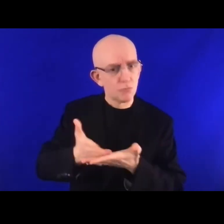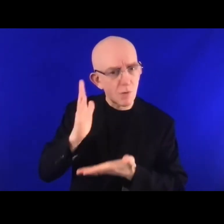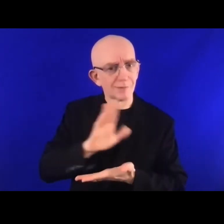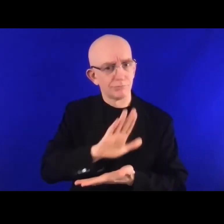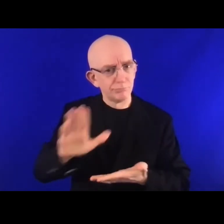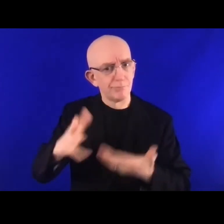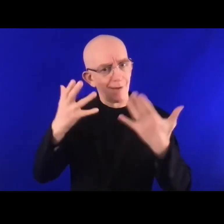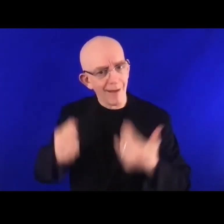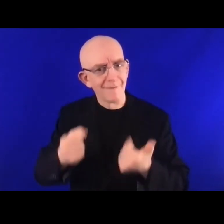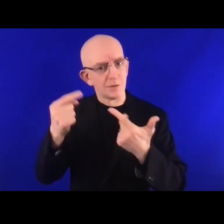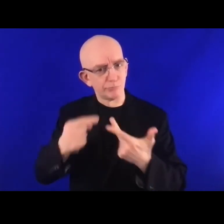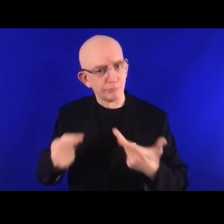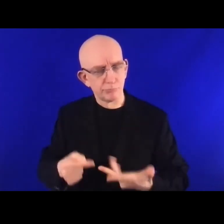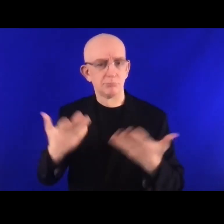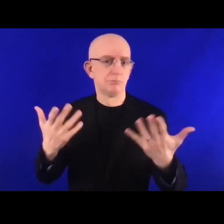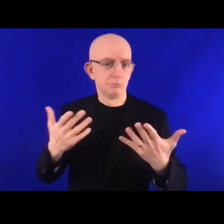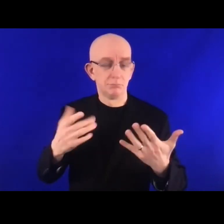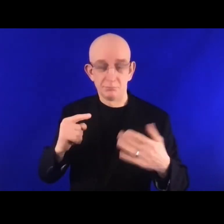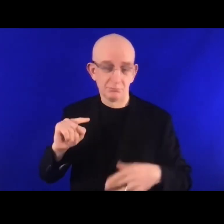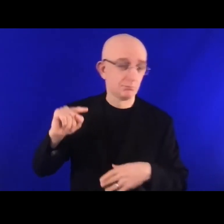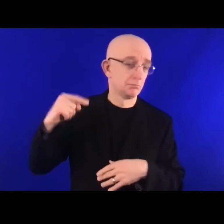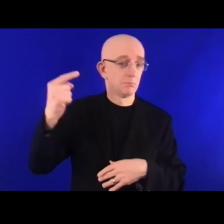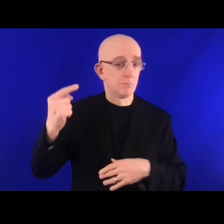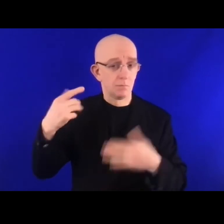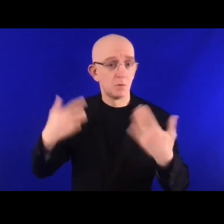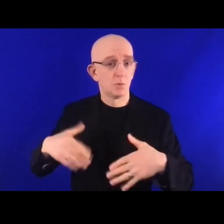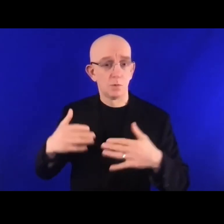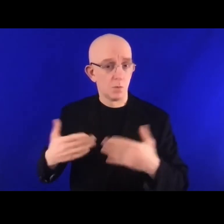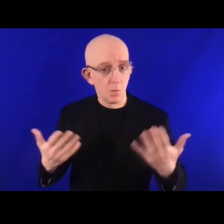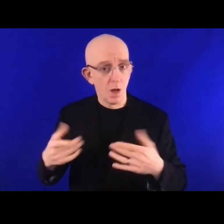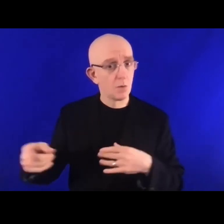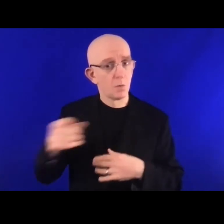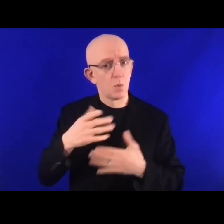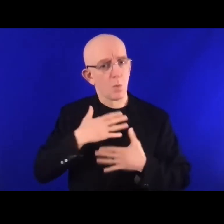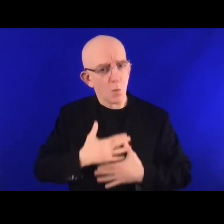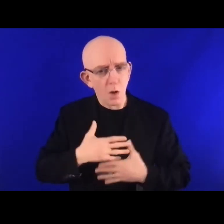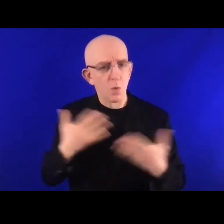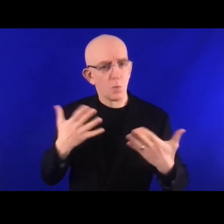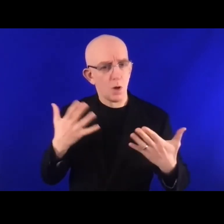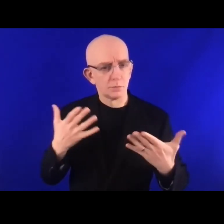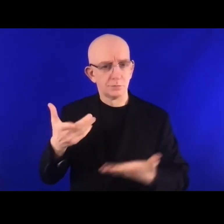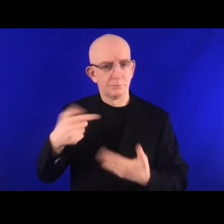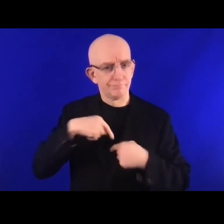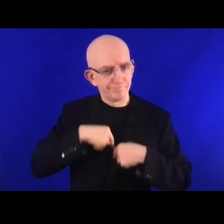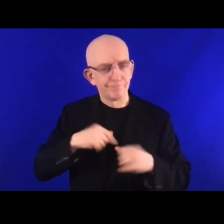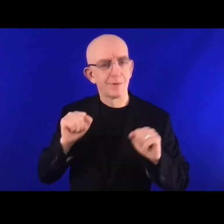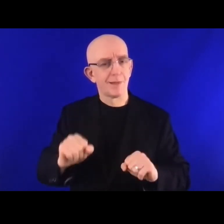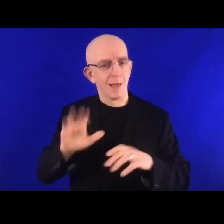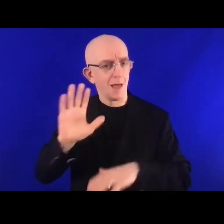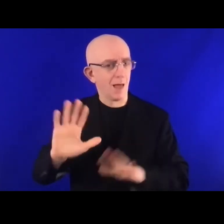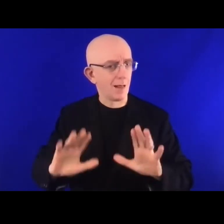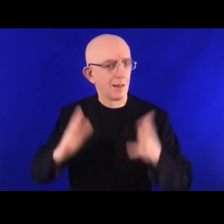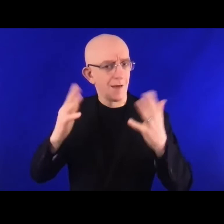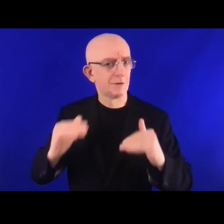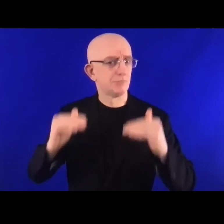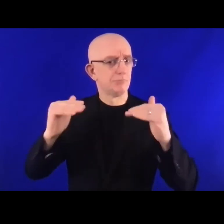what would make their lives better and more fulfilling. As a society, and when I say